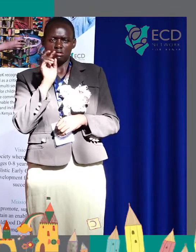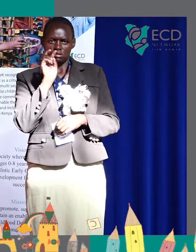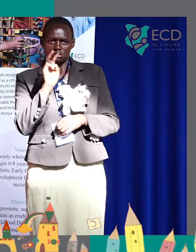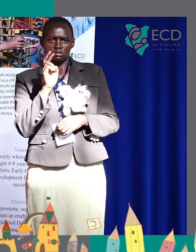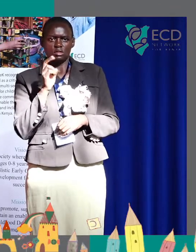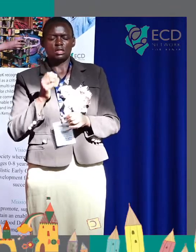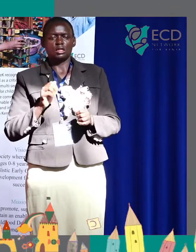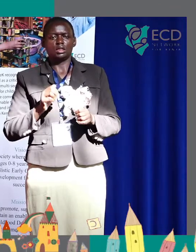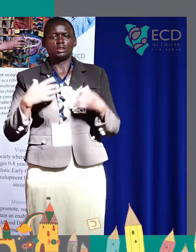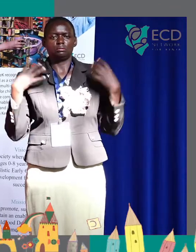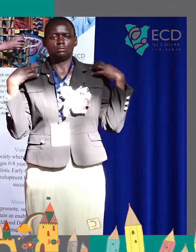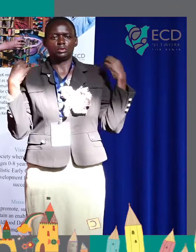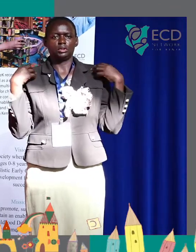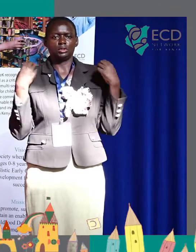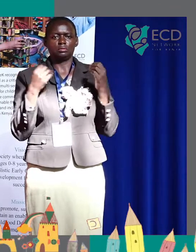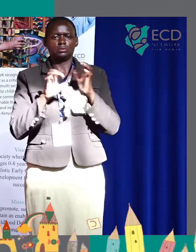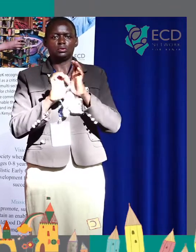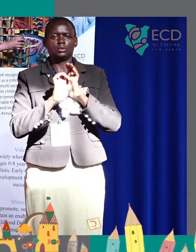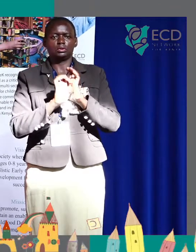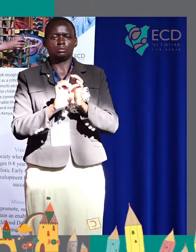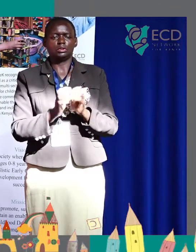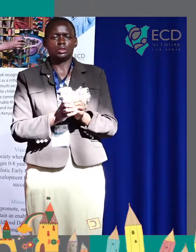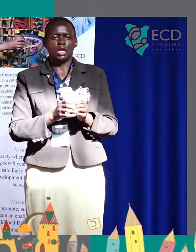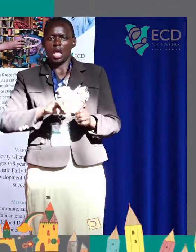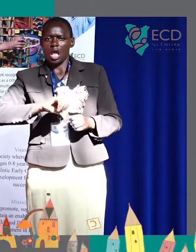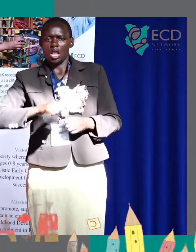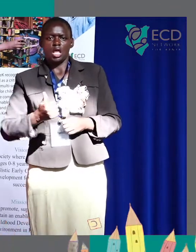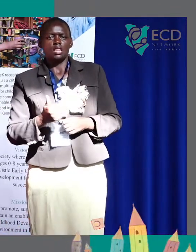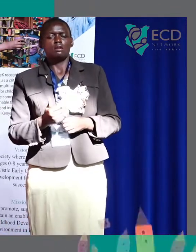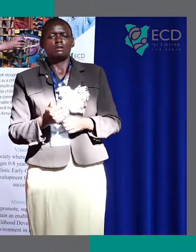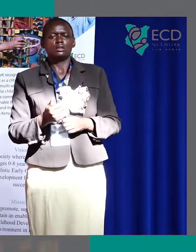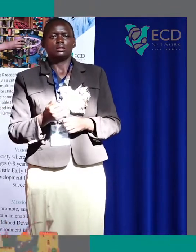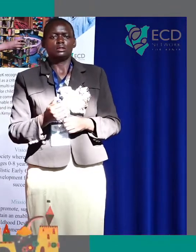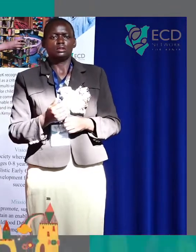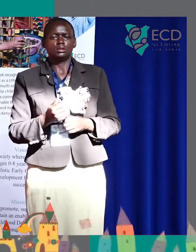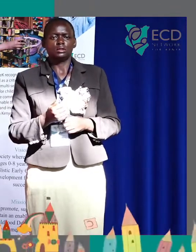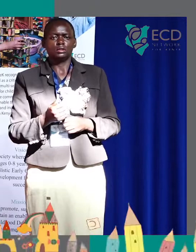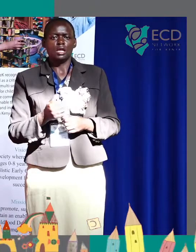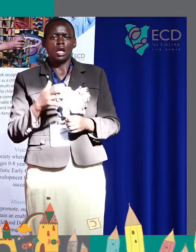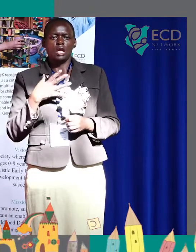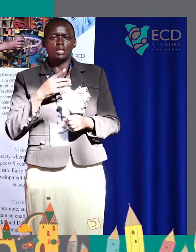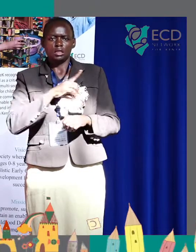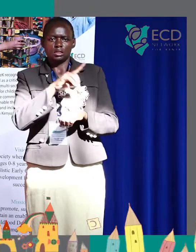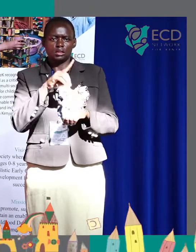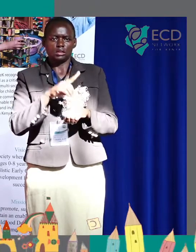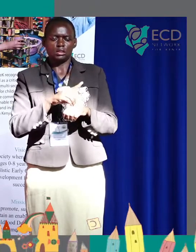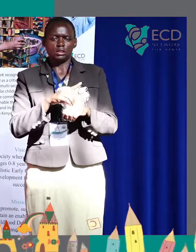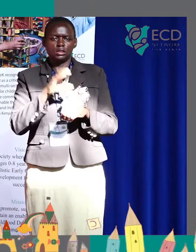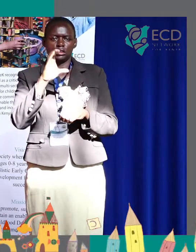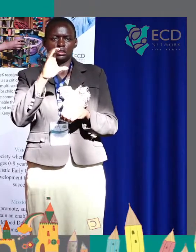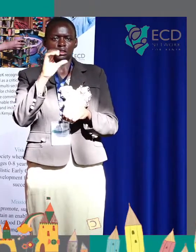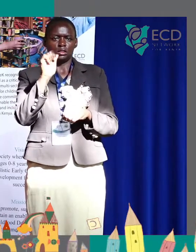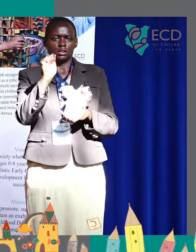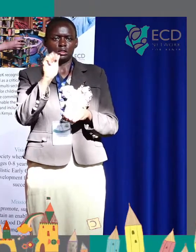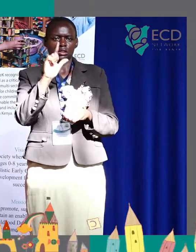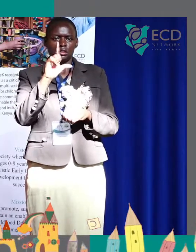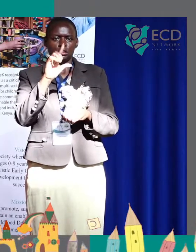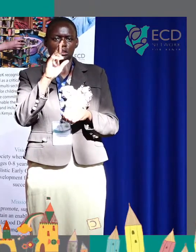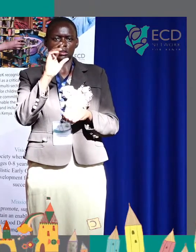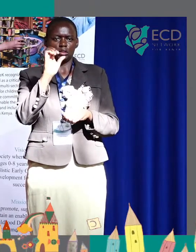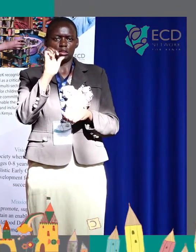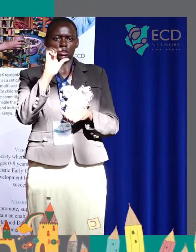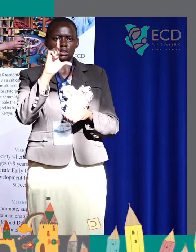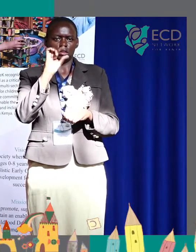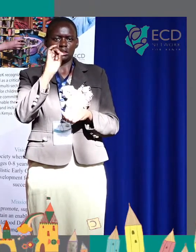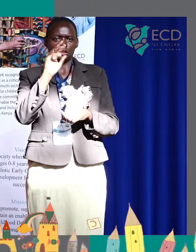experience. She'll be followed by another guest speaker, and this is Dr. Caroline Monge. Dr.